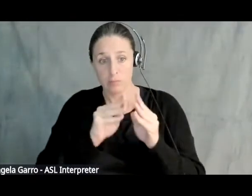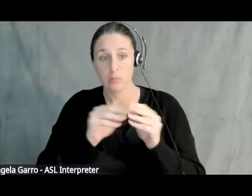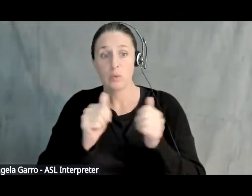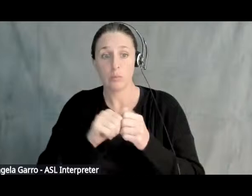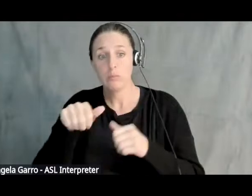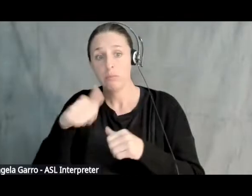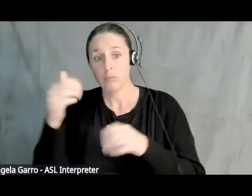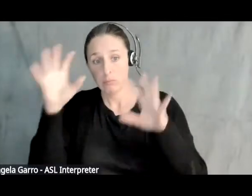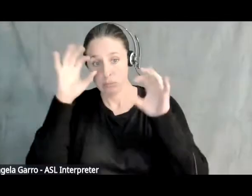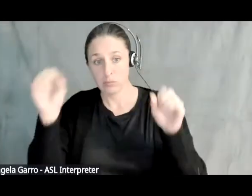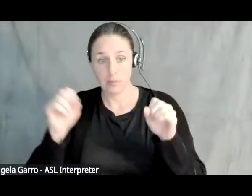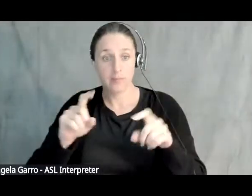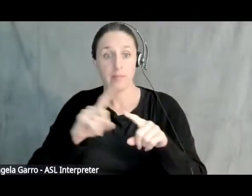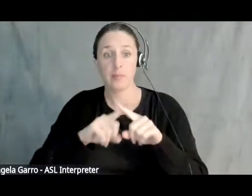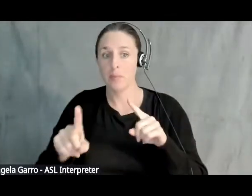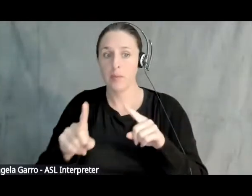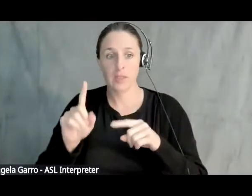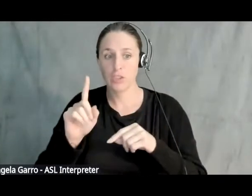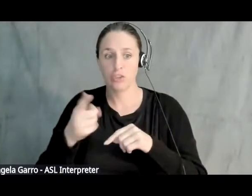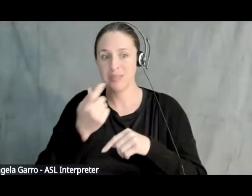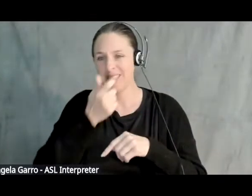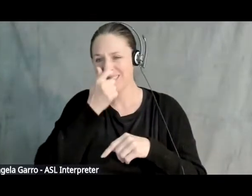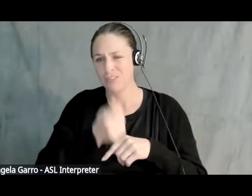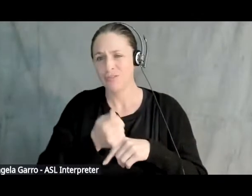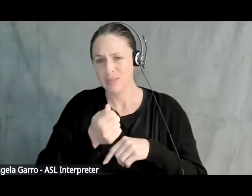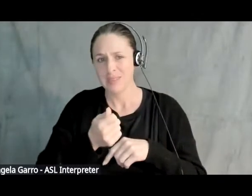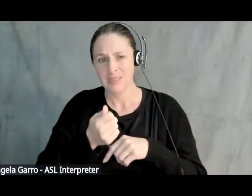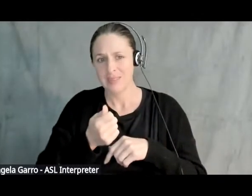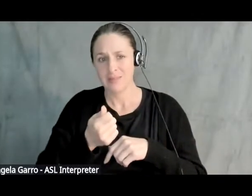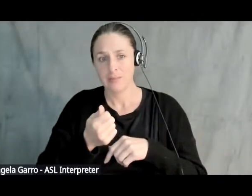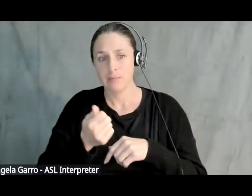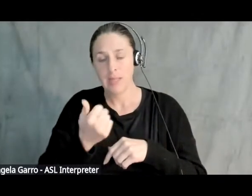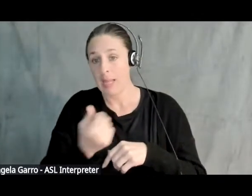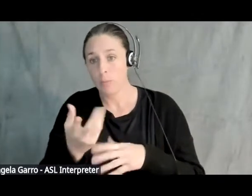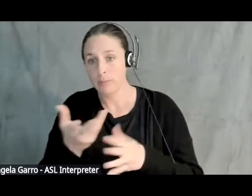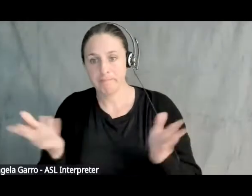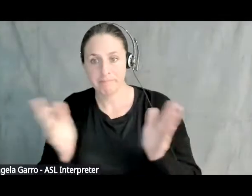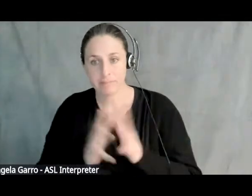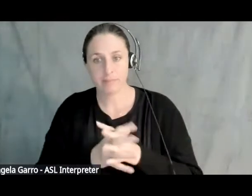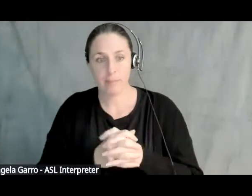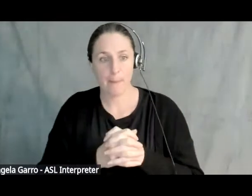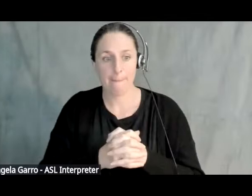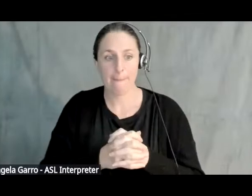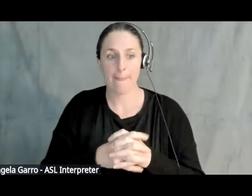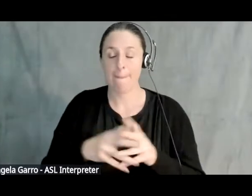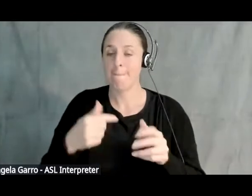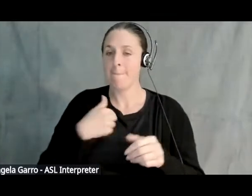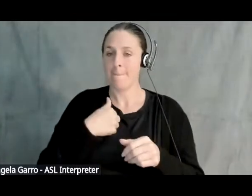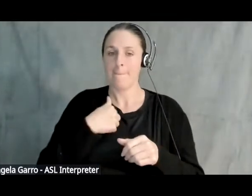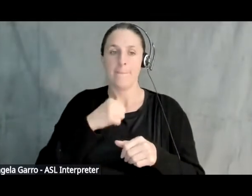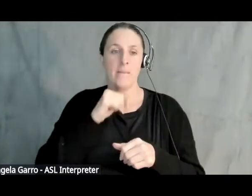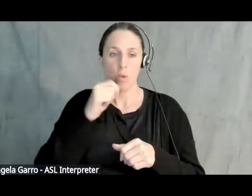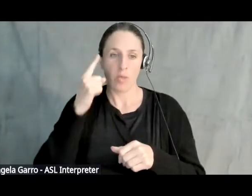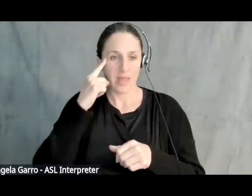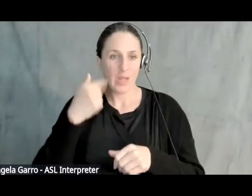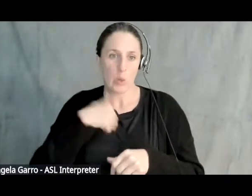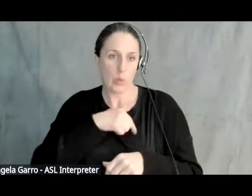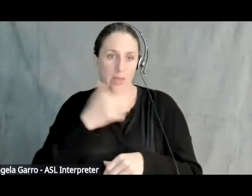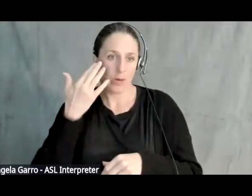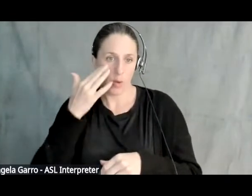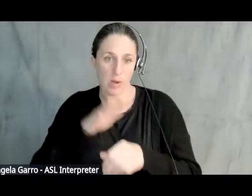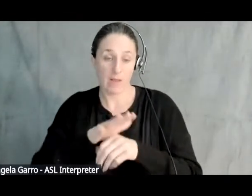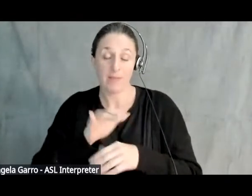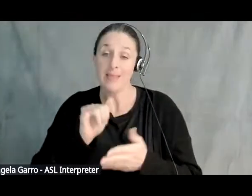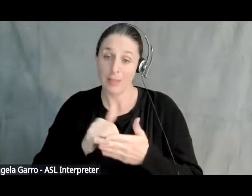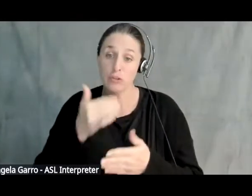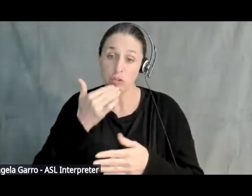superintendents. But it's just interesting. Yeah, anybody. I don't think we know enough. I mean, I don't know if you have anything, but I think that's a good question that we